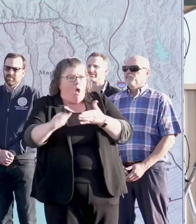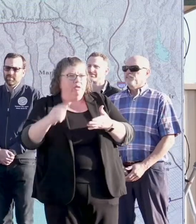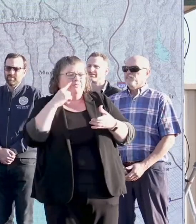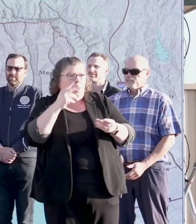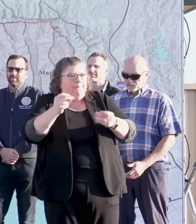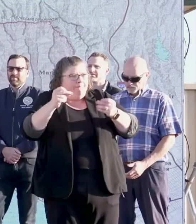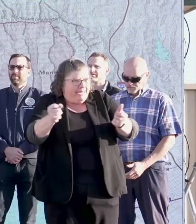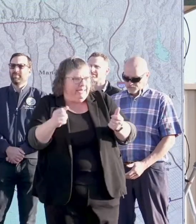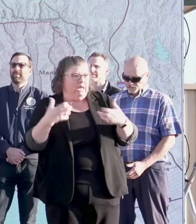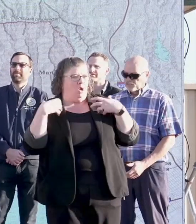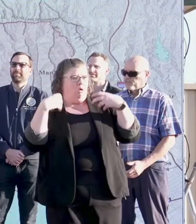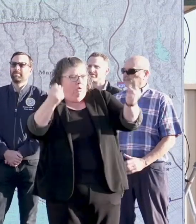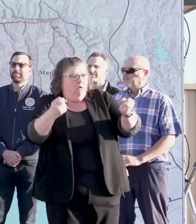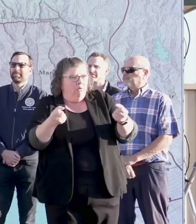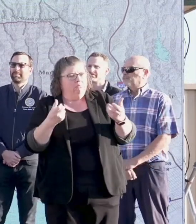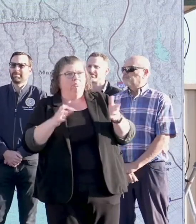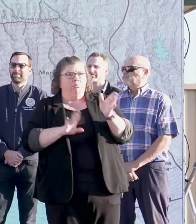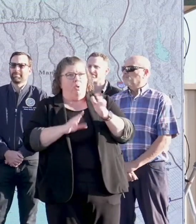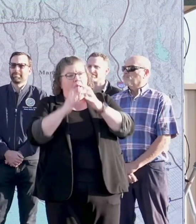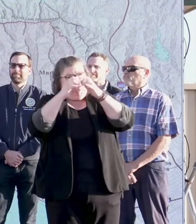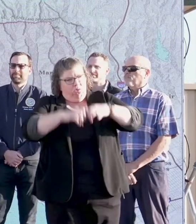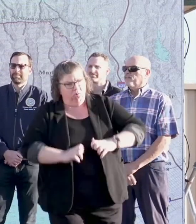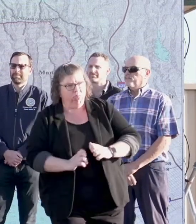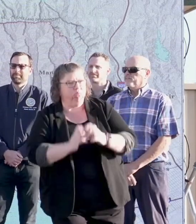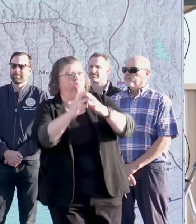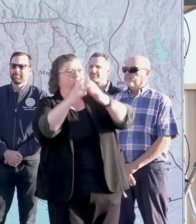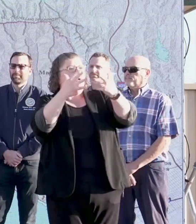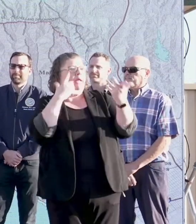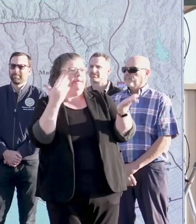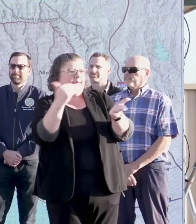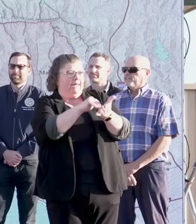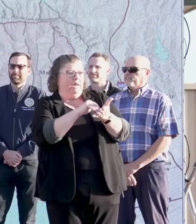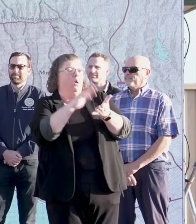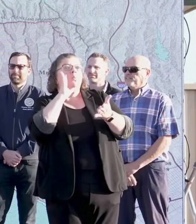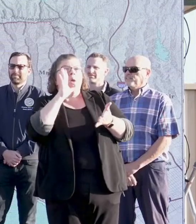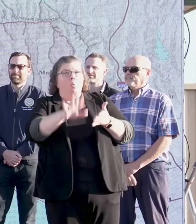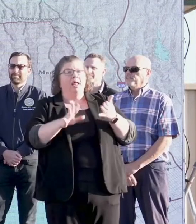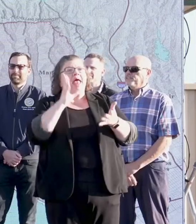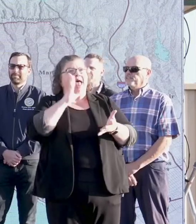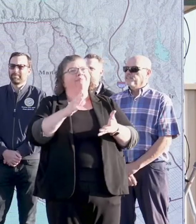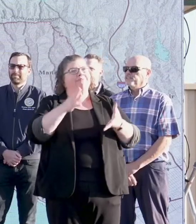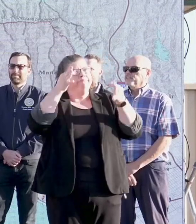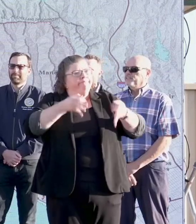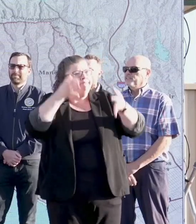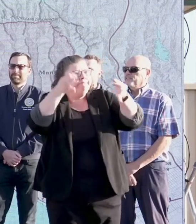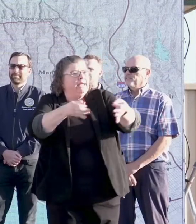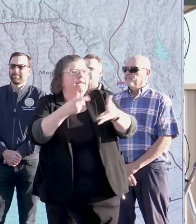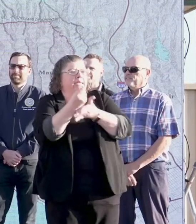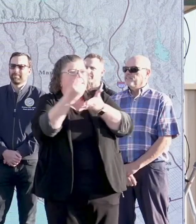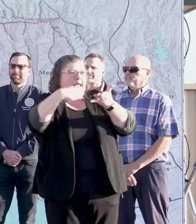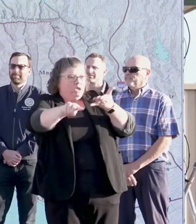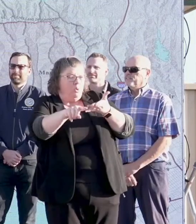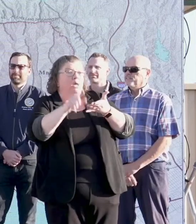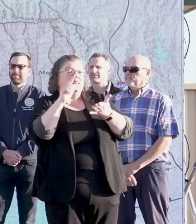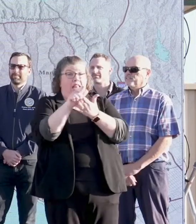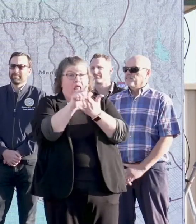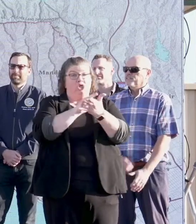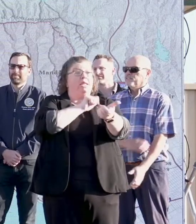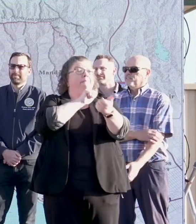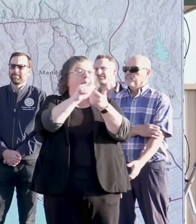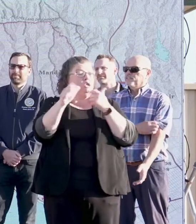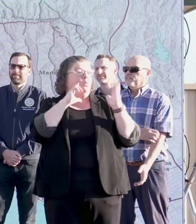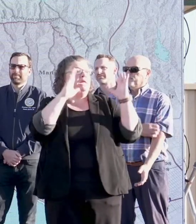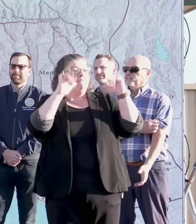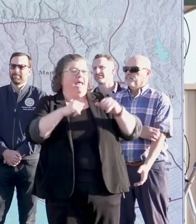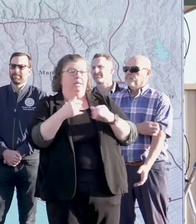for folks here in Southern California who've been impacted by these fires. We're going to have hearings on them next week. We anticipate passing legislation by the end